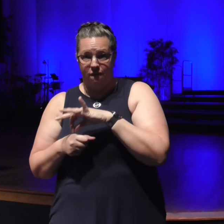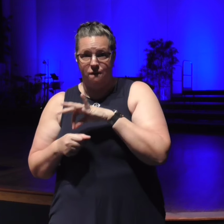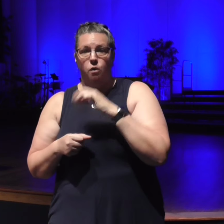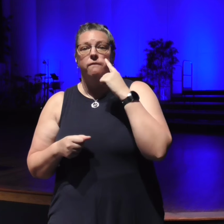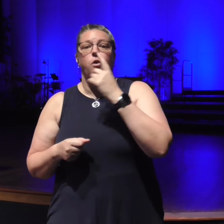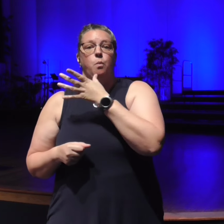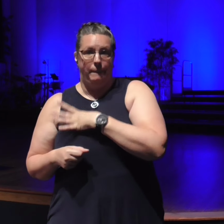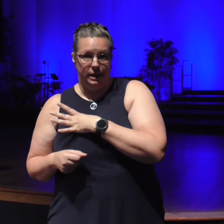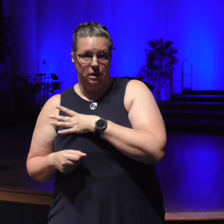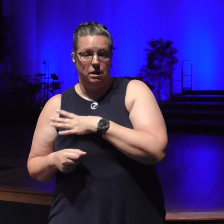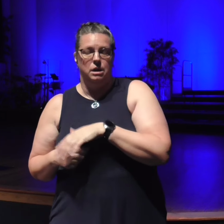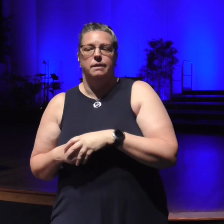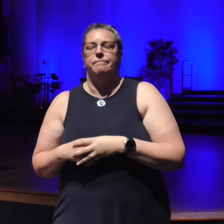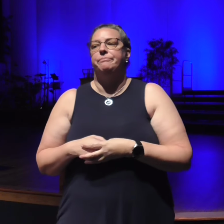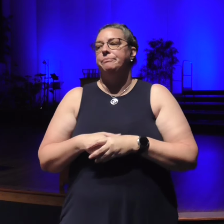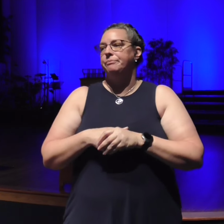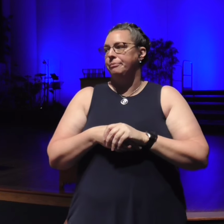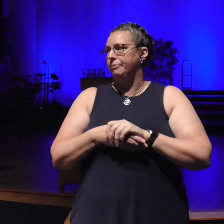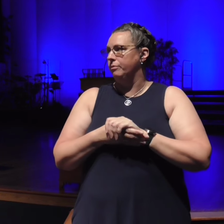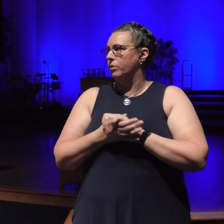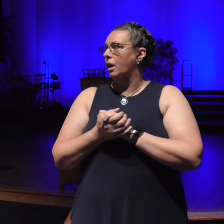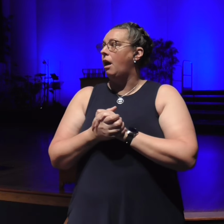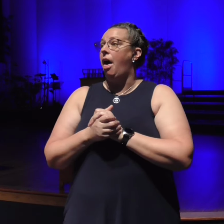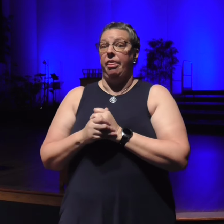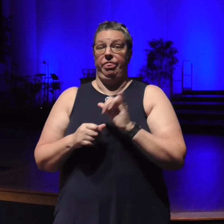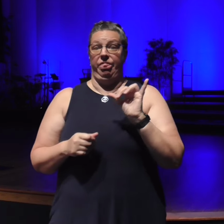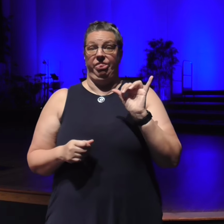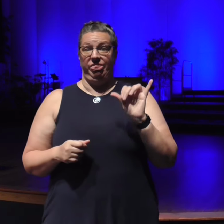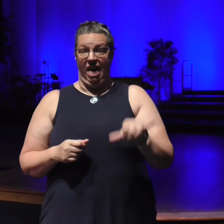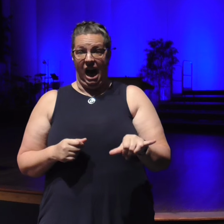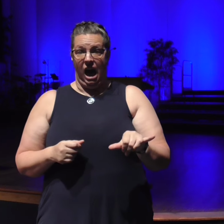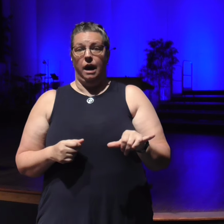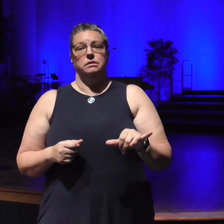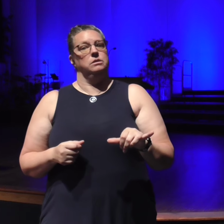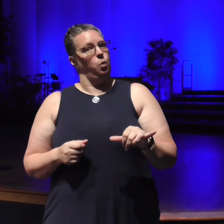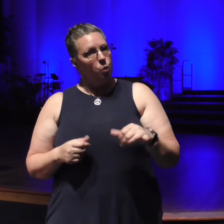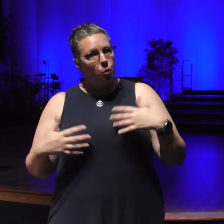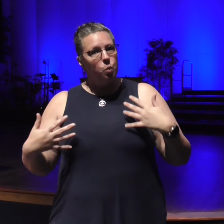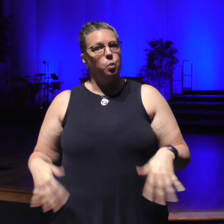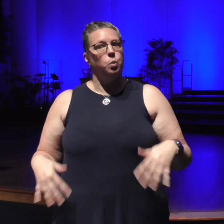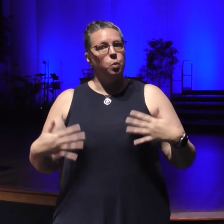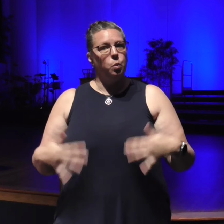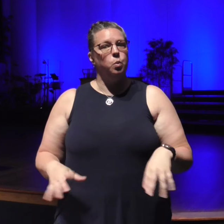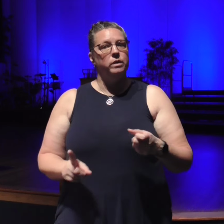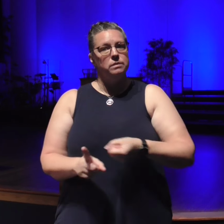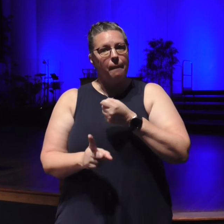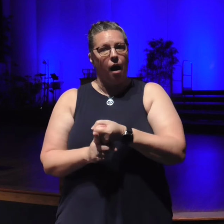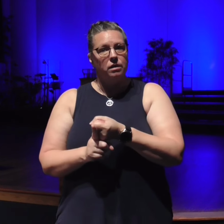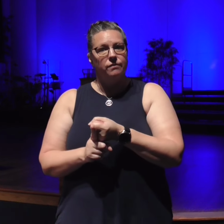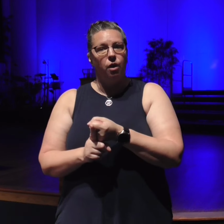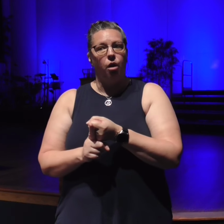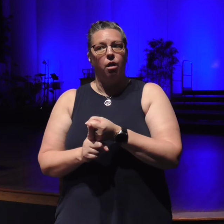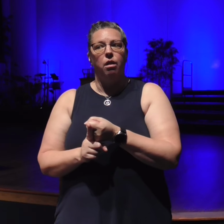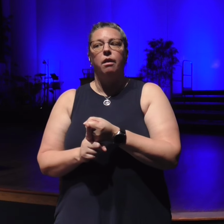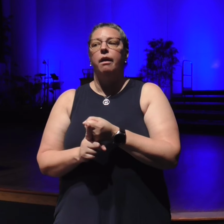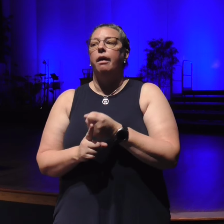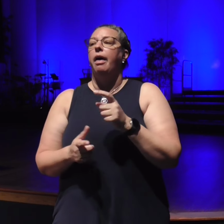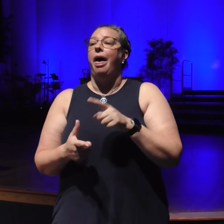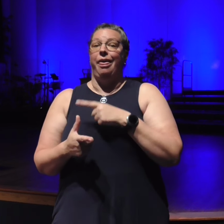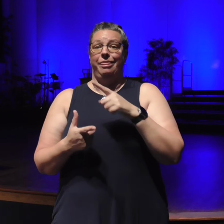Now, that really speaks volumes when you look at that. But then we have someone like a